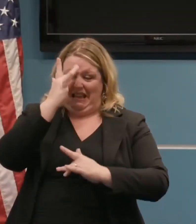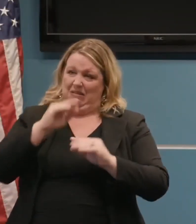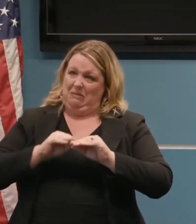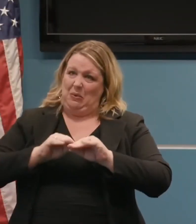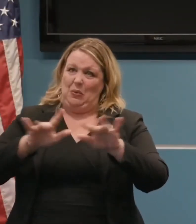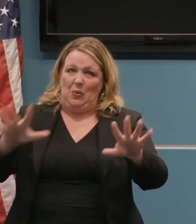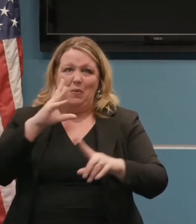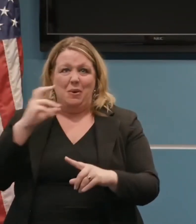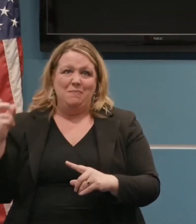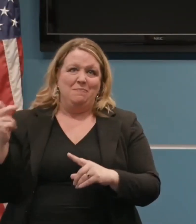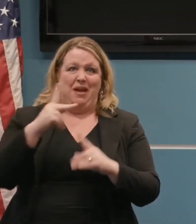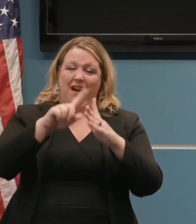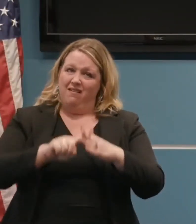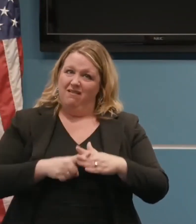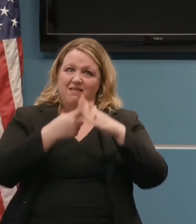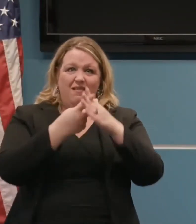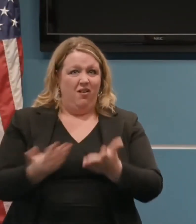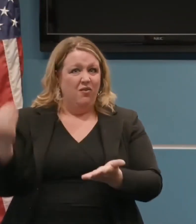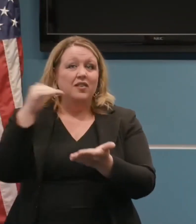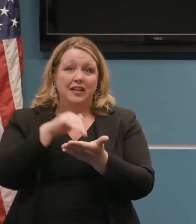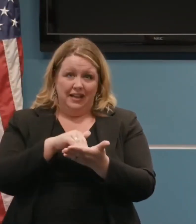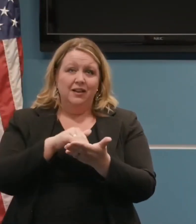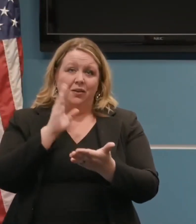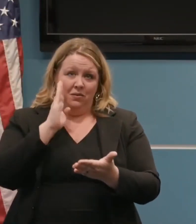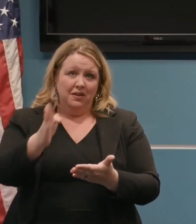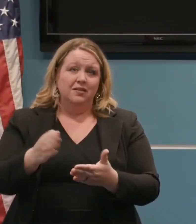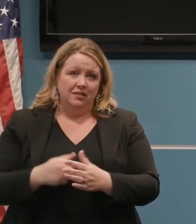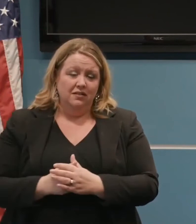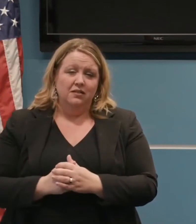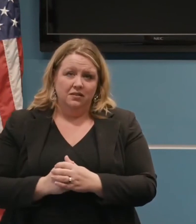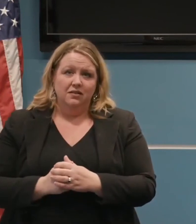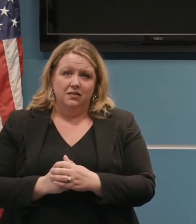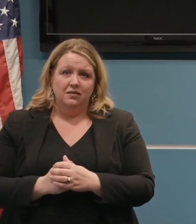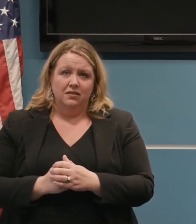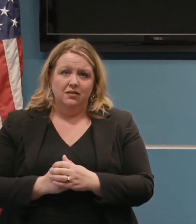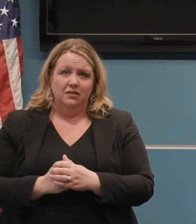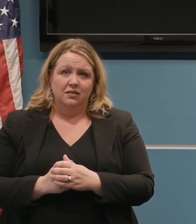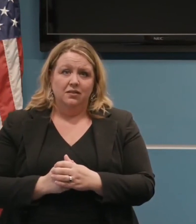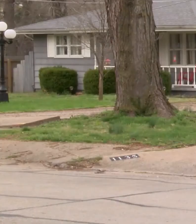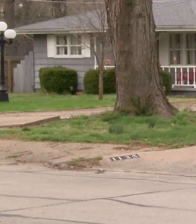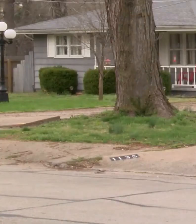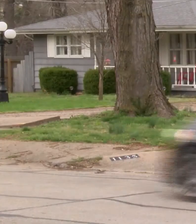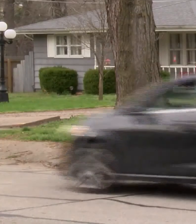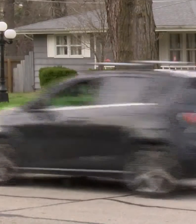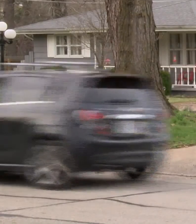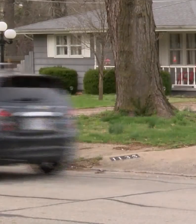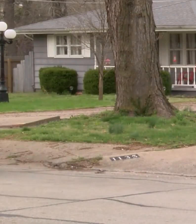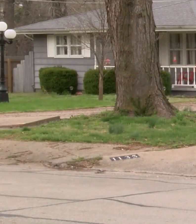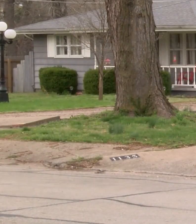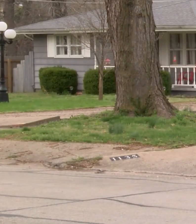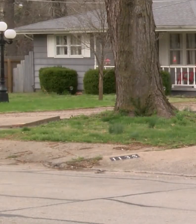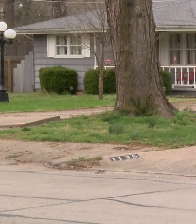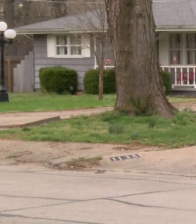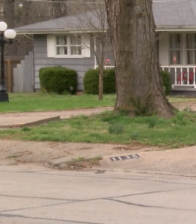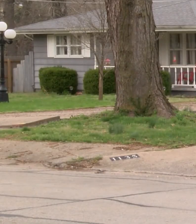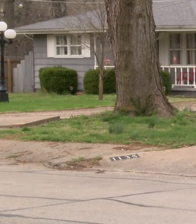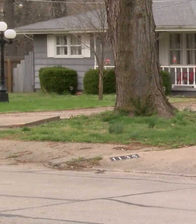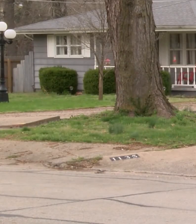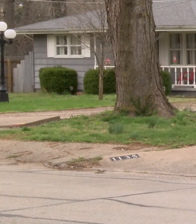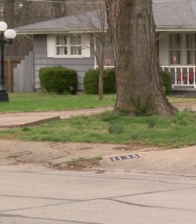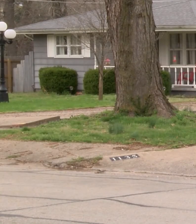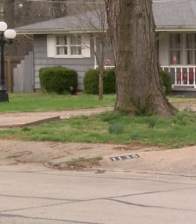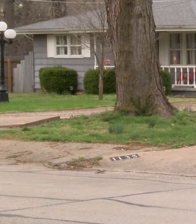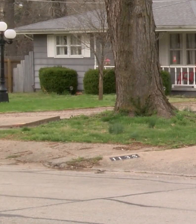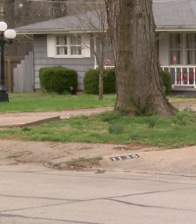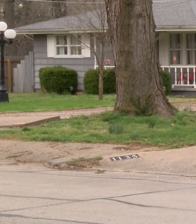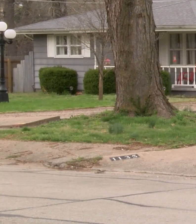right back to where we started as a community. This means continuing to stay at home and finding the